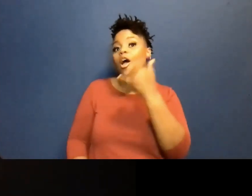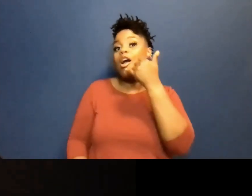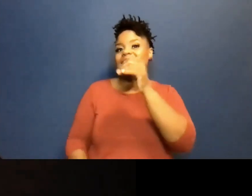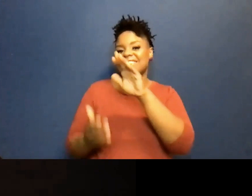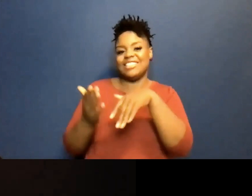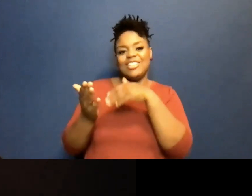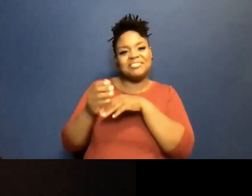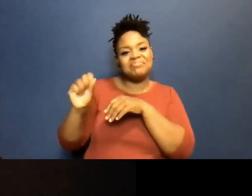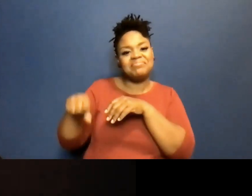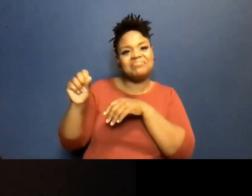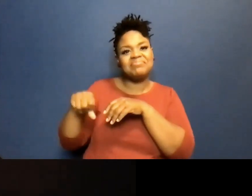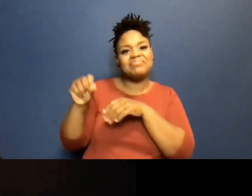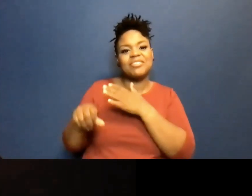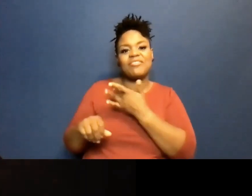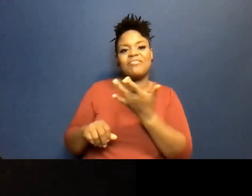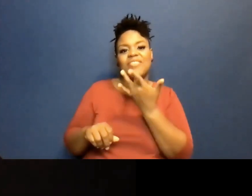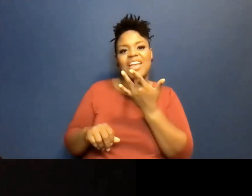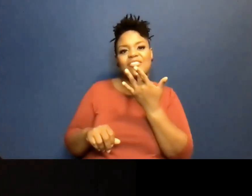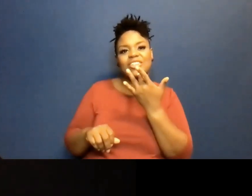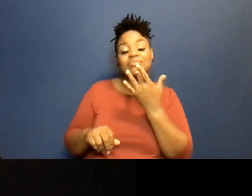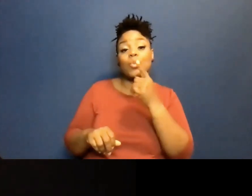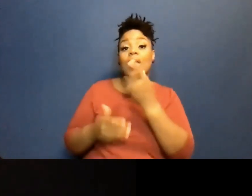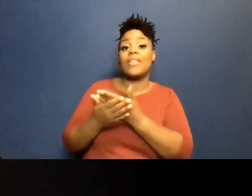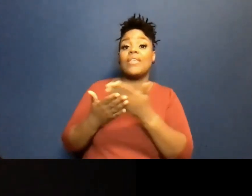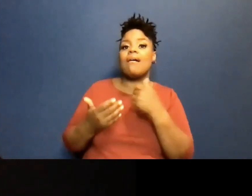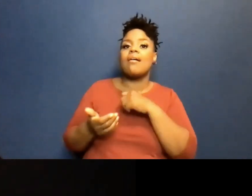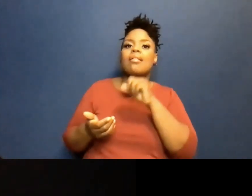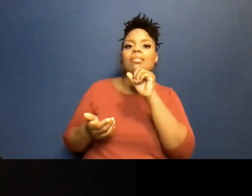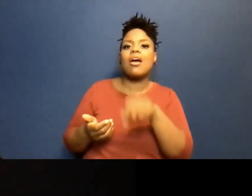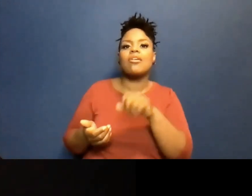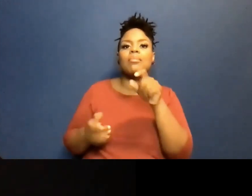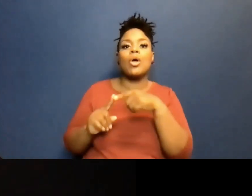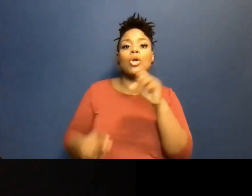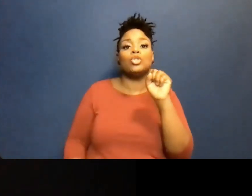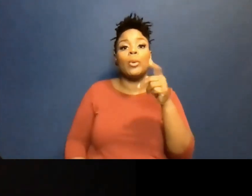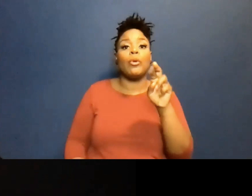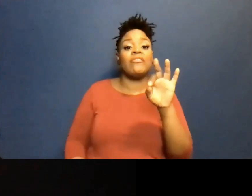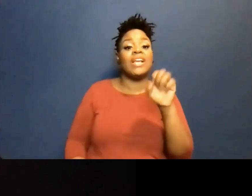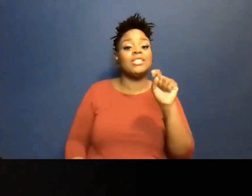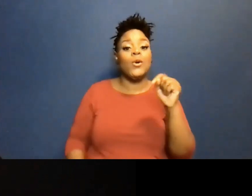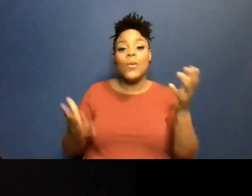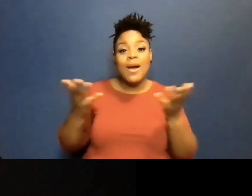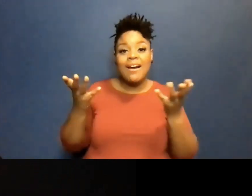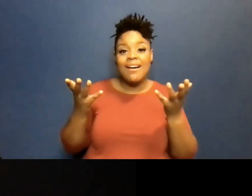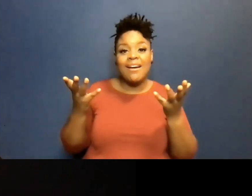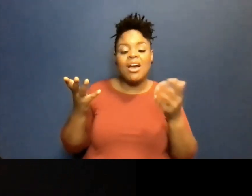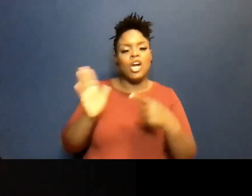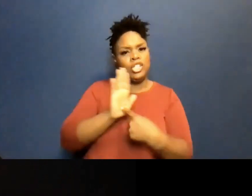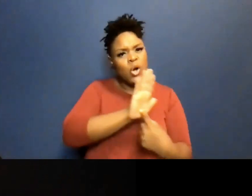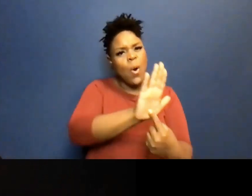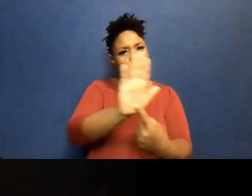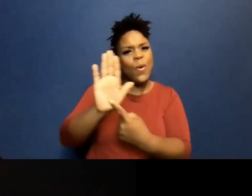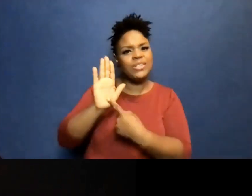about Superfest is a lot of times we have films that incorporate disability, but you also have a very strong disability